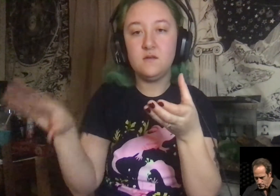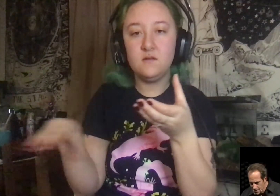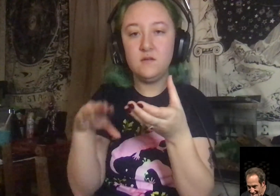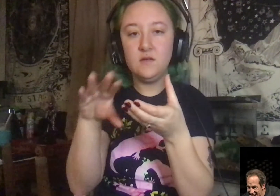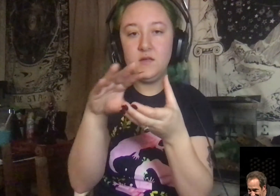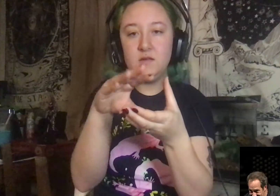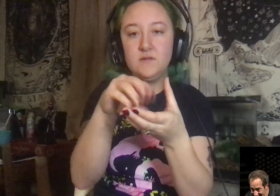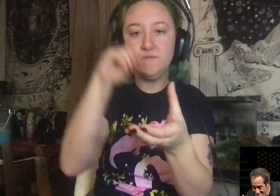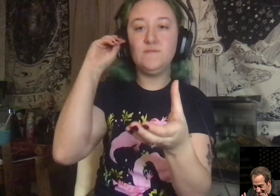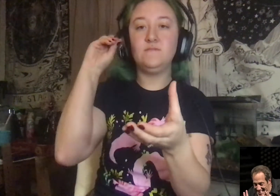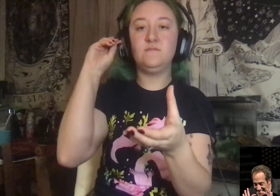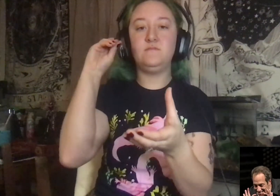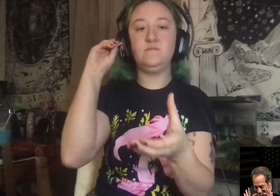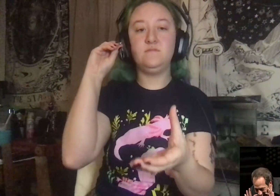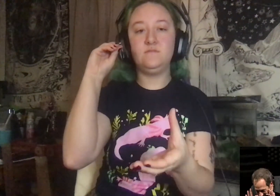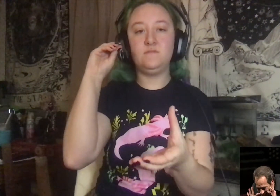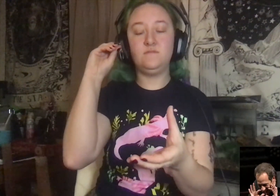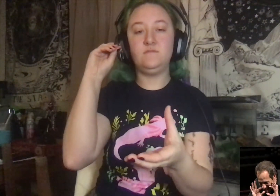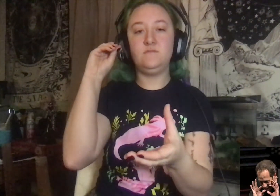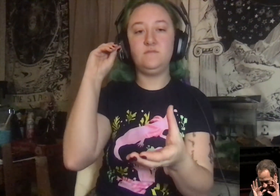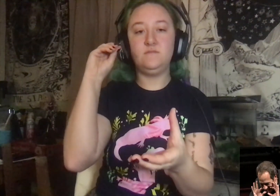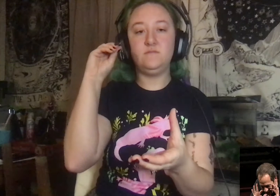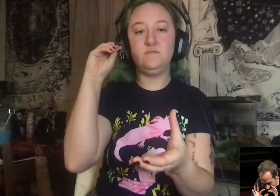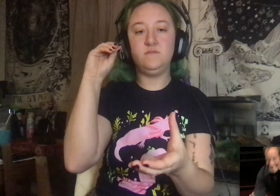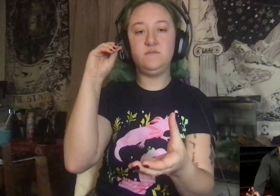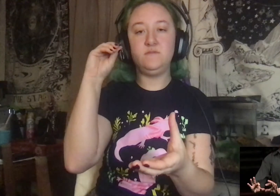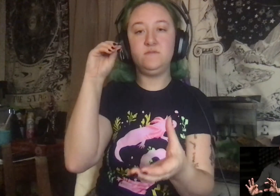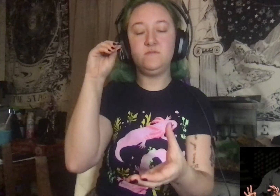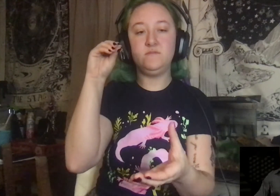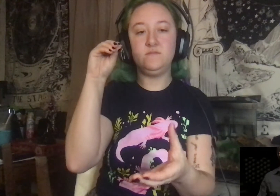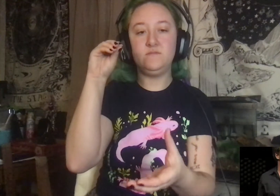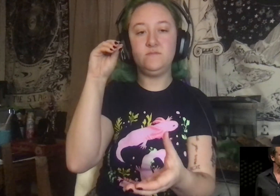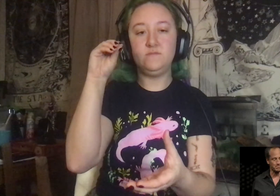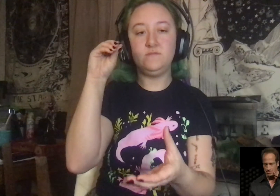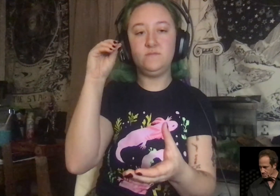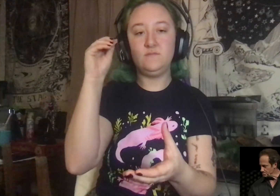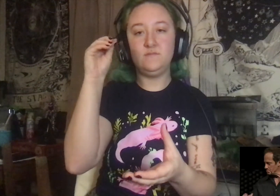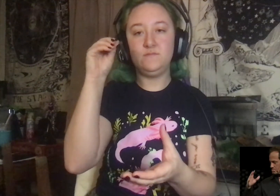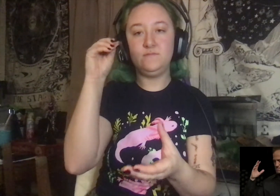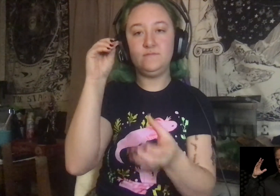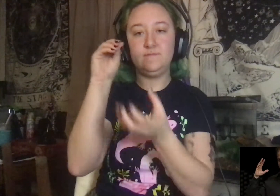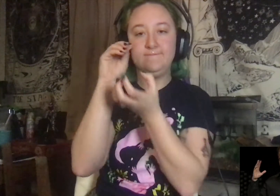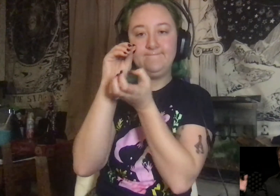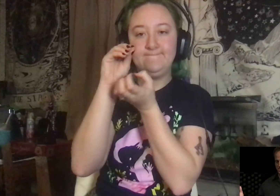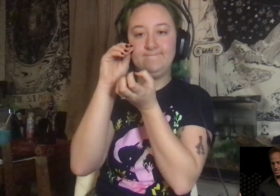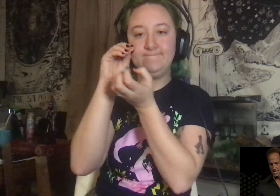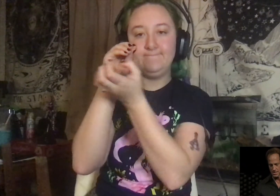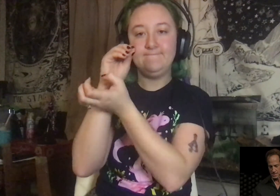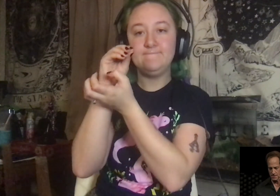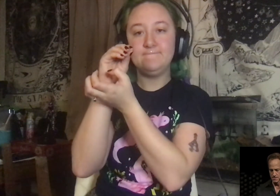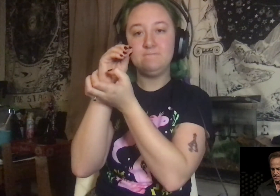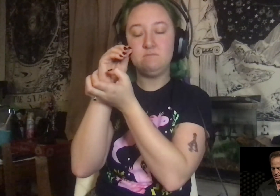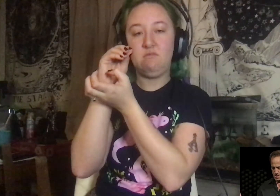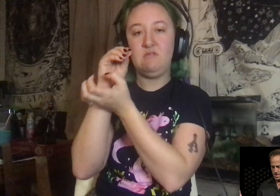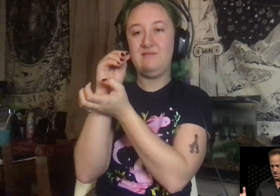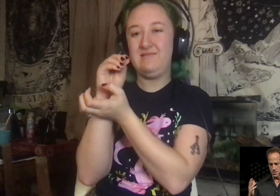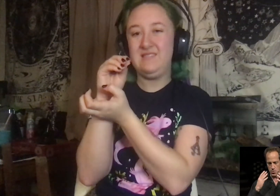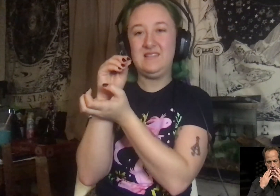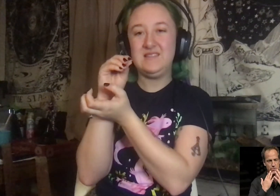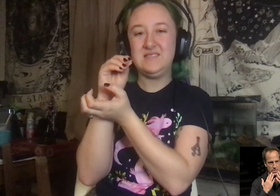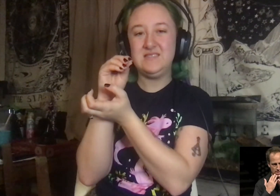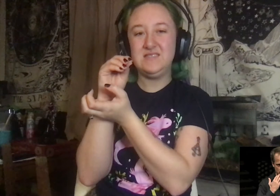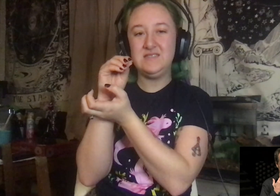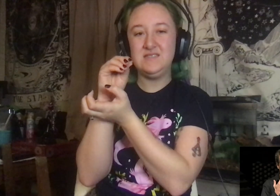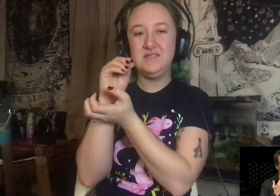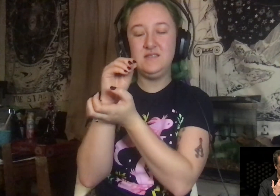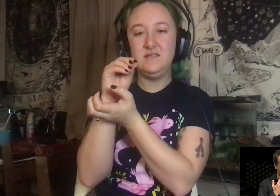in, and I took him like this, and I yanked my head back, and I'm standing there with